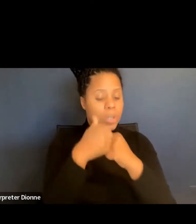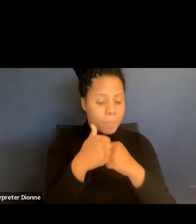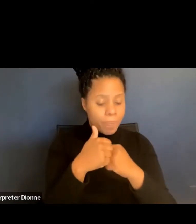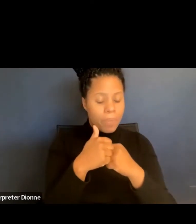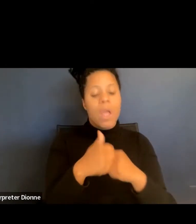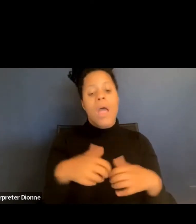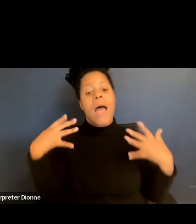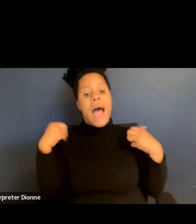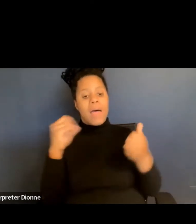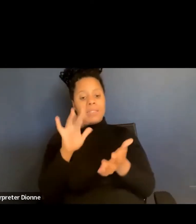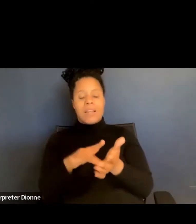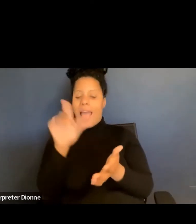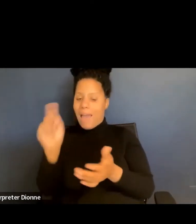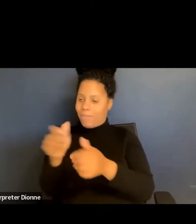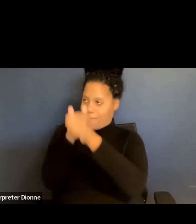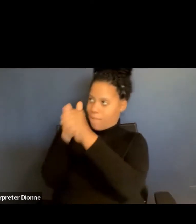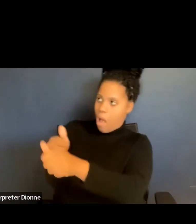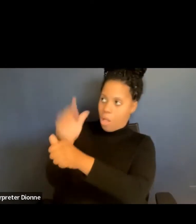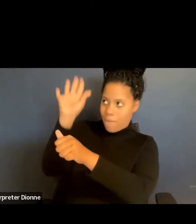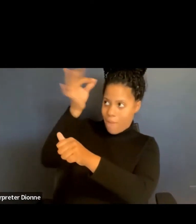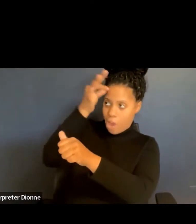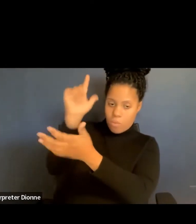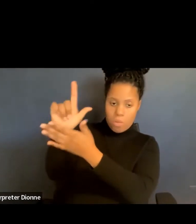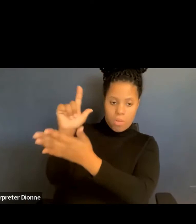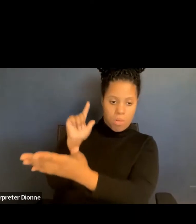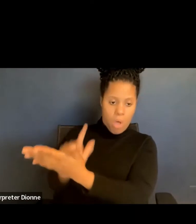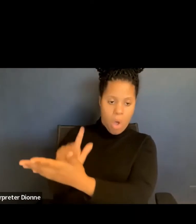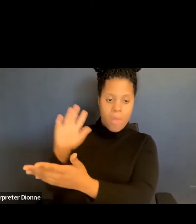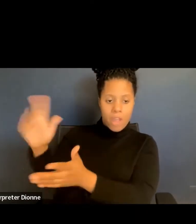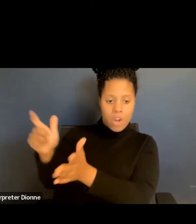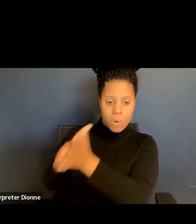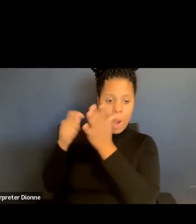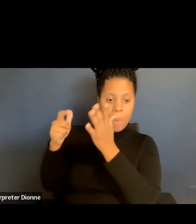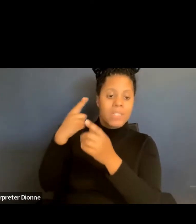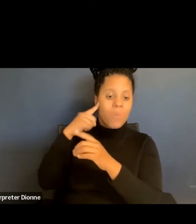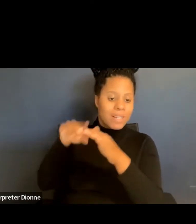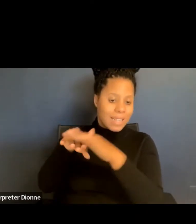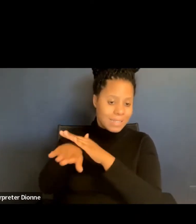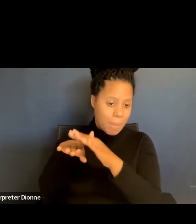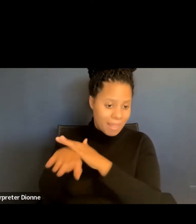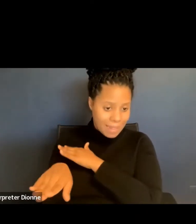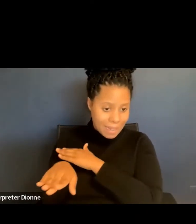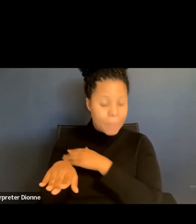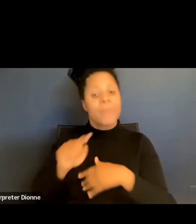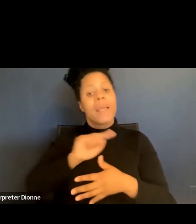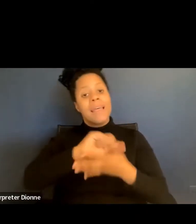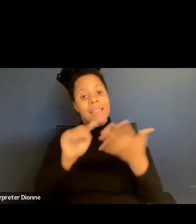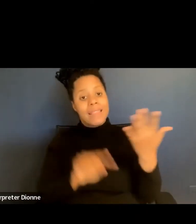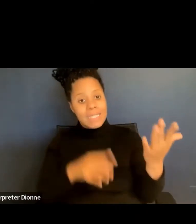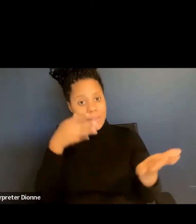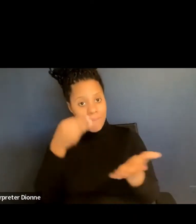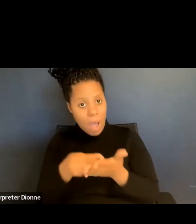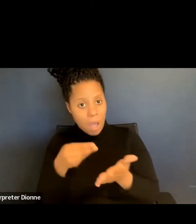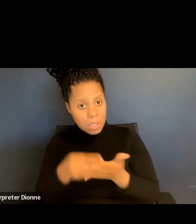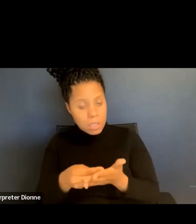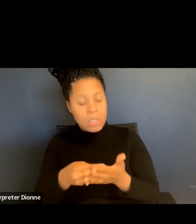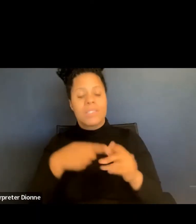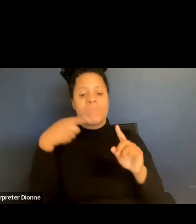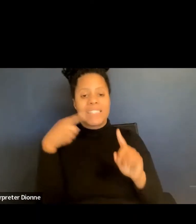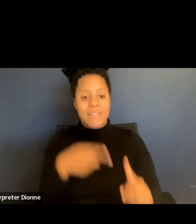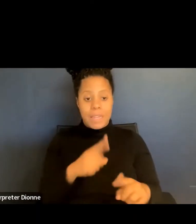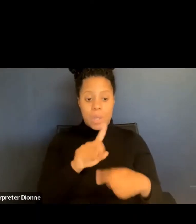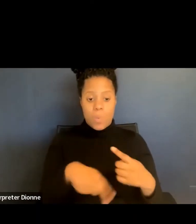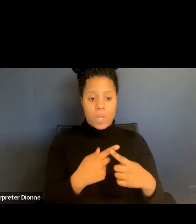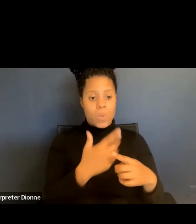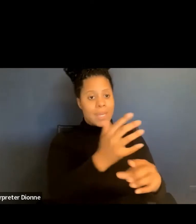accessible design requirements under federal law, but these ARP funds may be specifically used